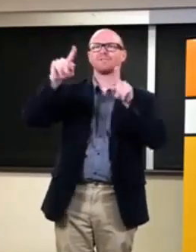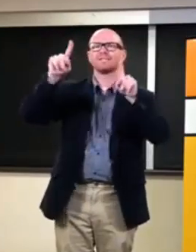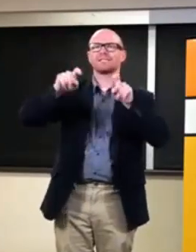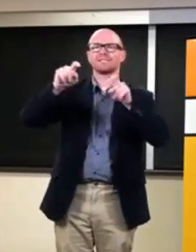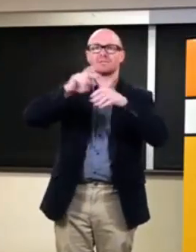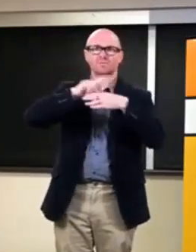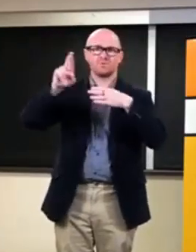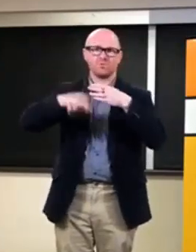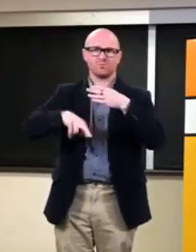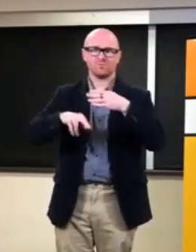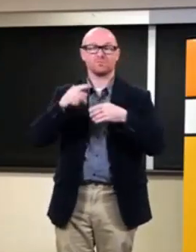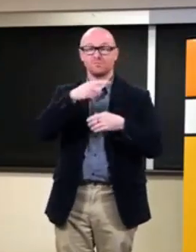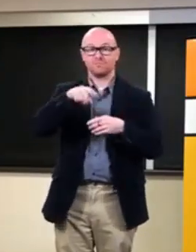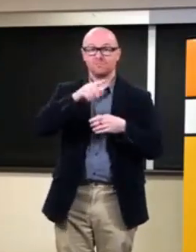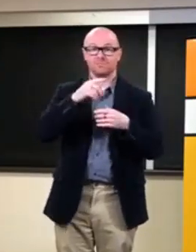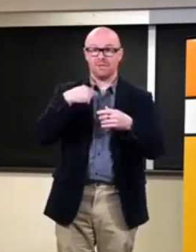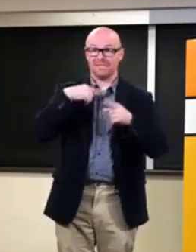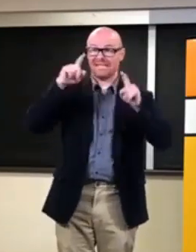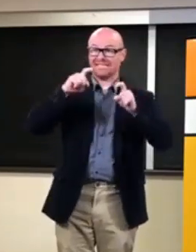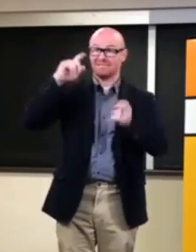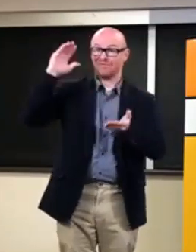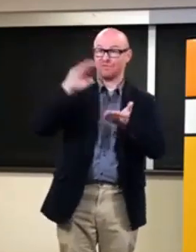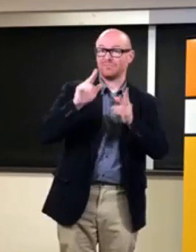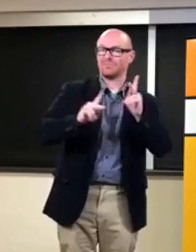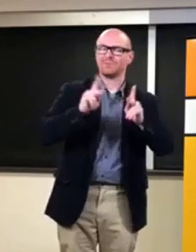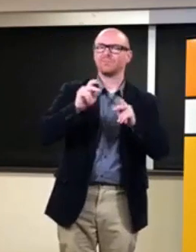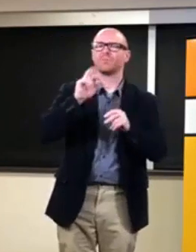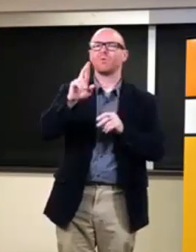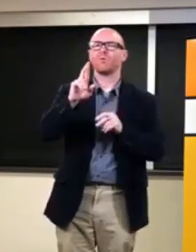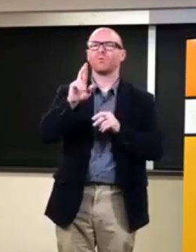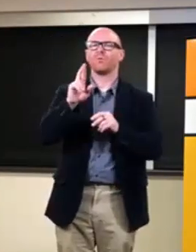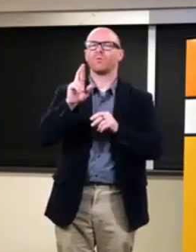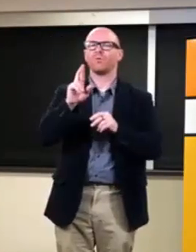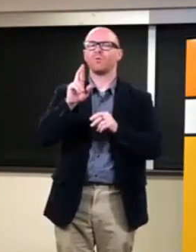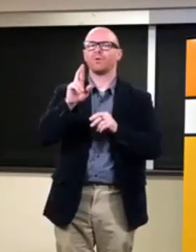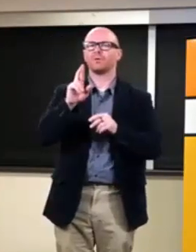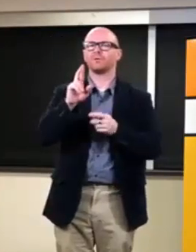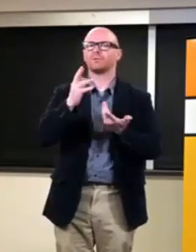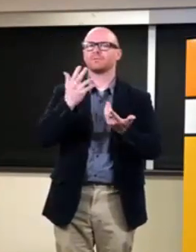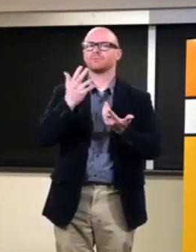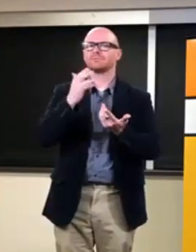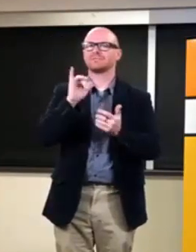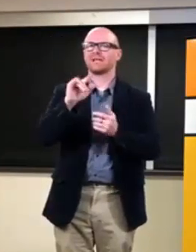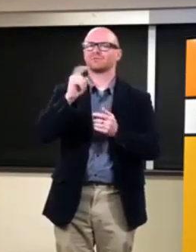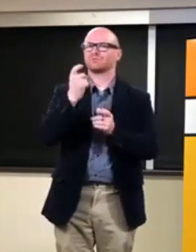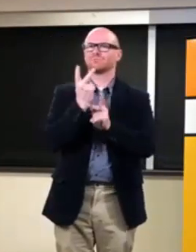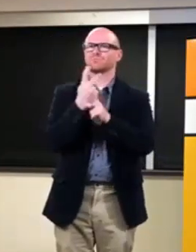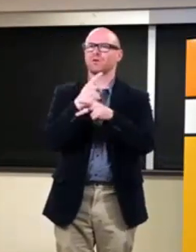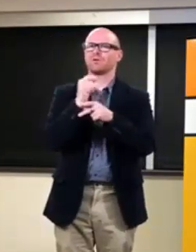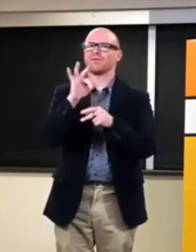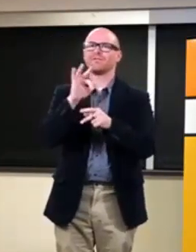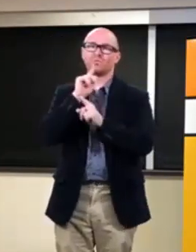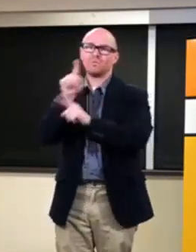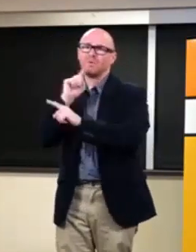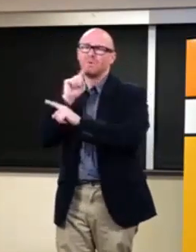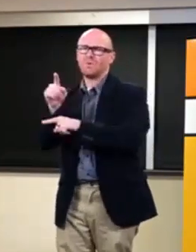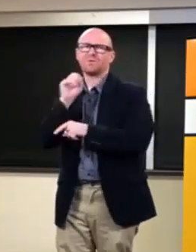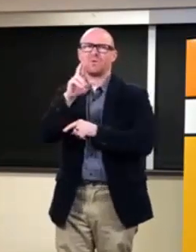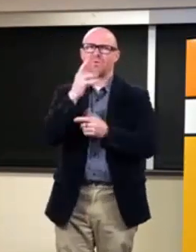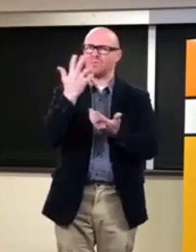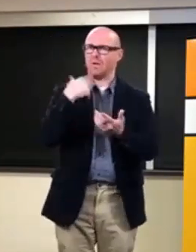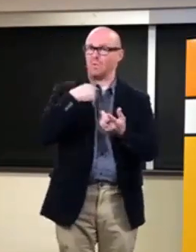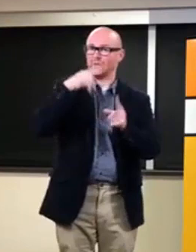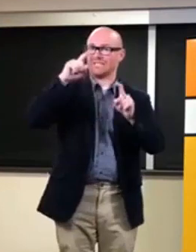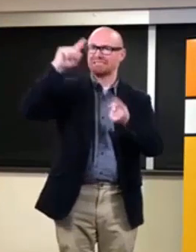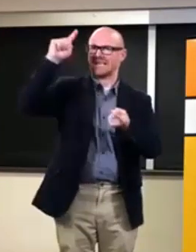results at least. Are we testing fewer people each day, or is that just product of reporting? And if we are testing less people each